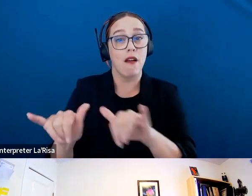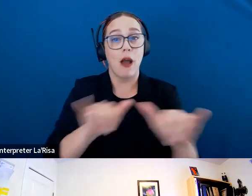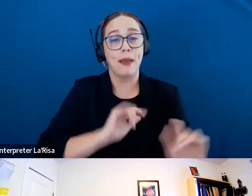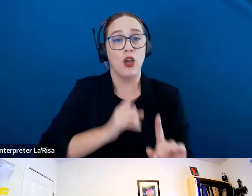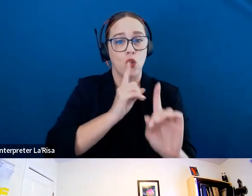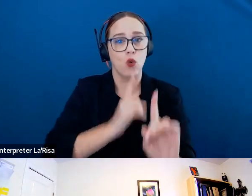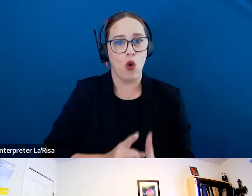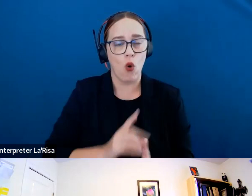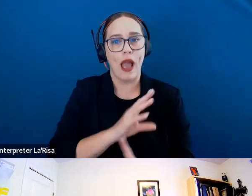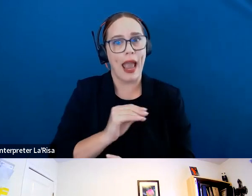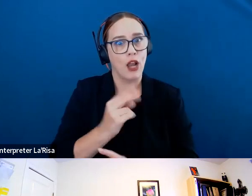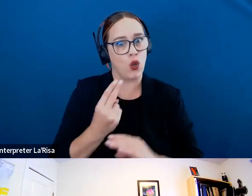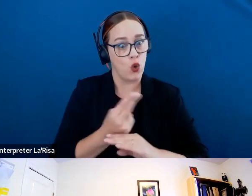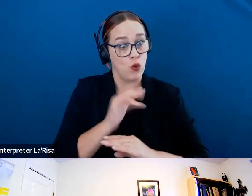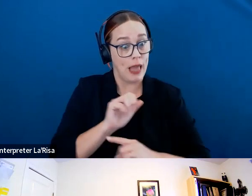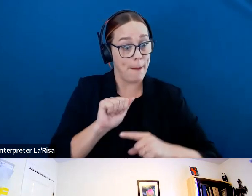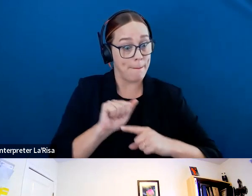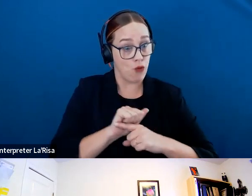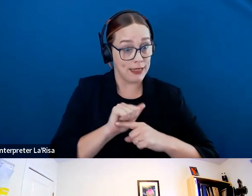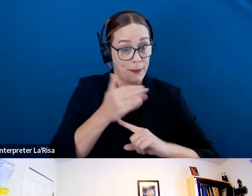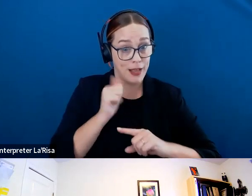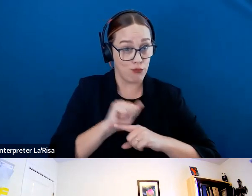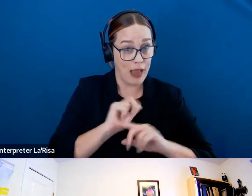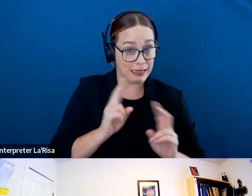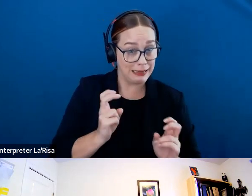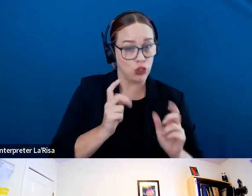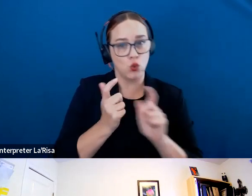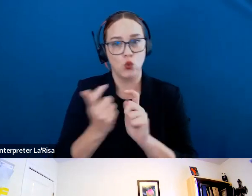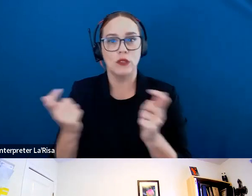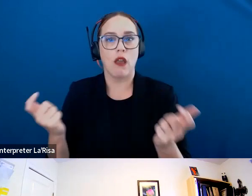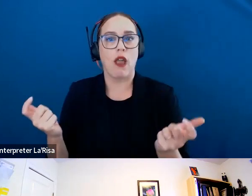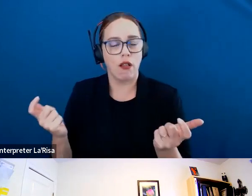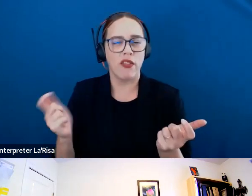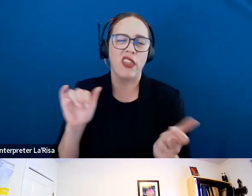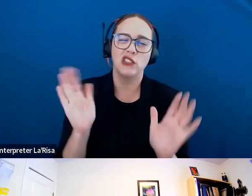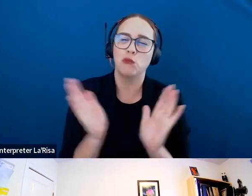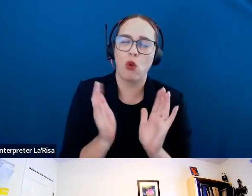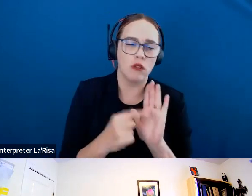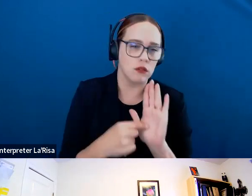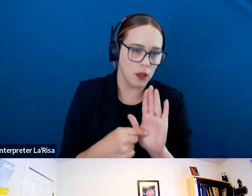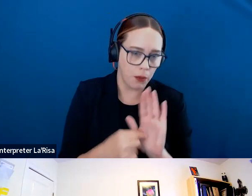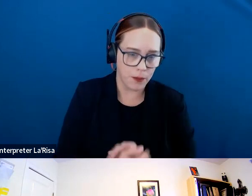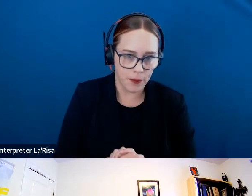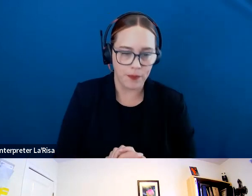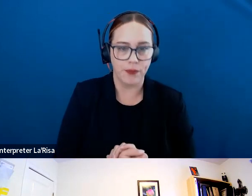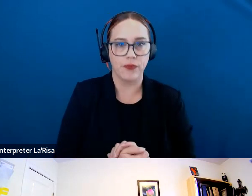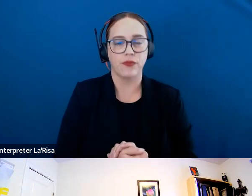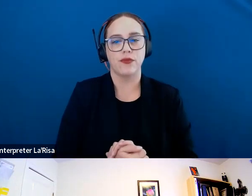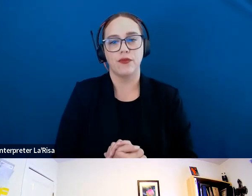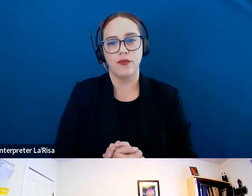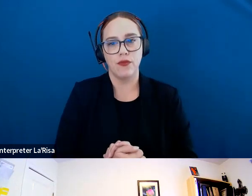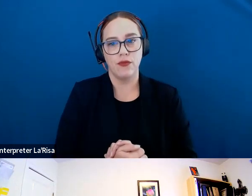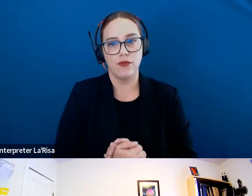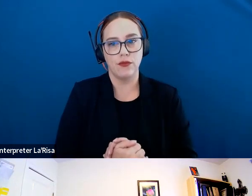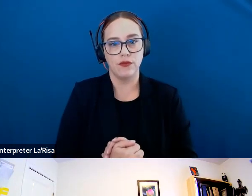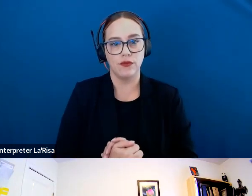disabilities to obtain employment. And so that's just a small example of some of the e-learning communities that we've offered.